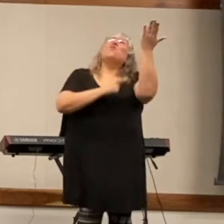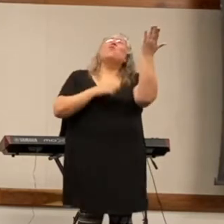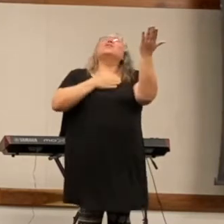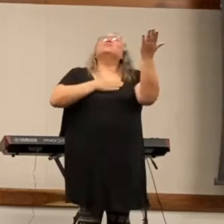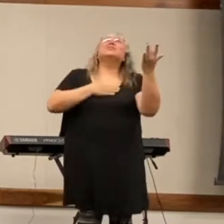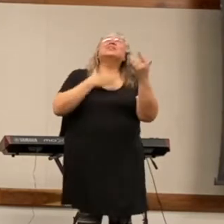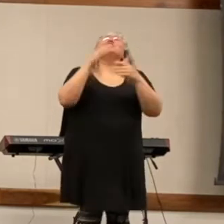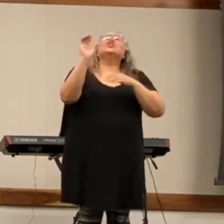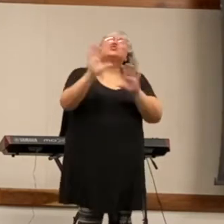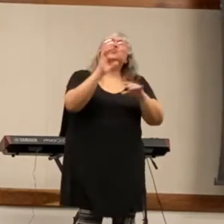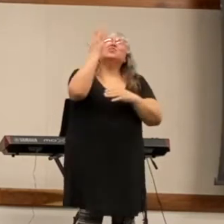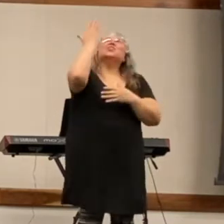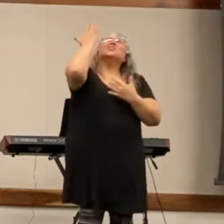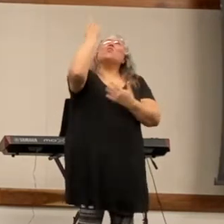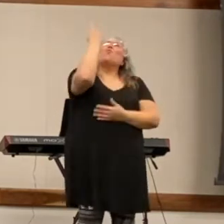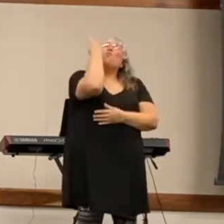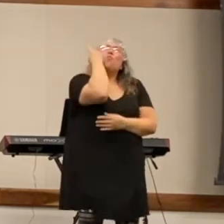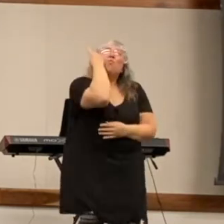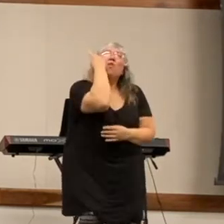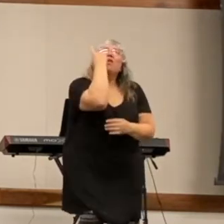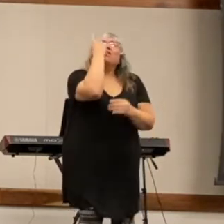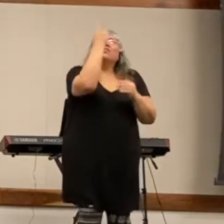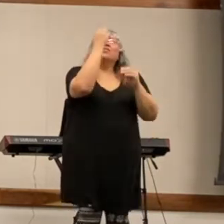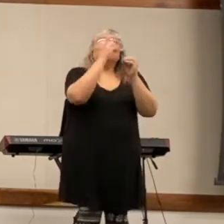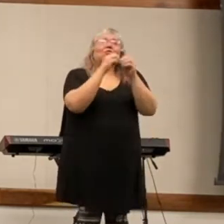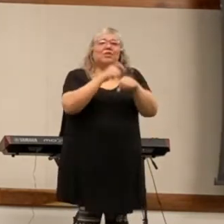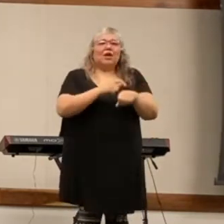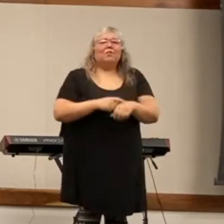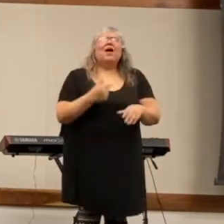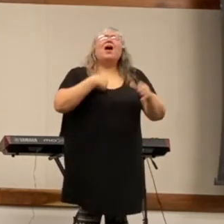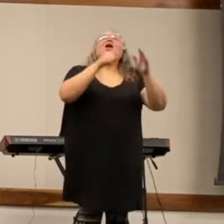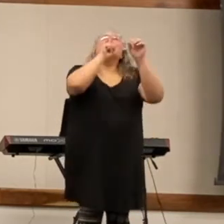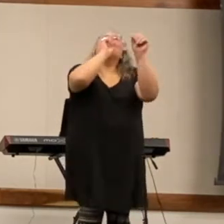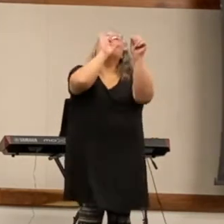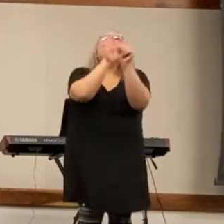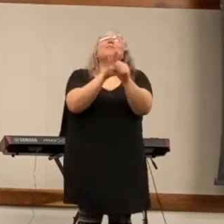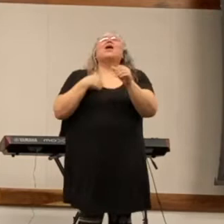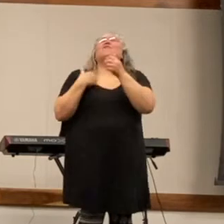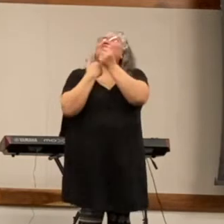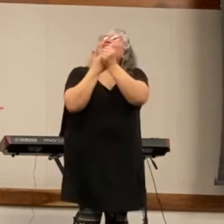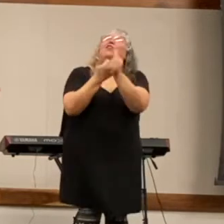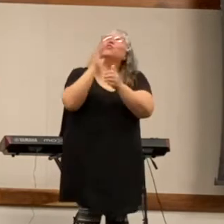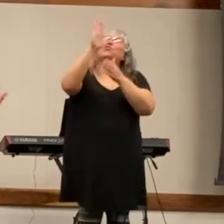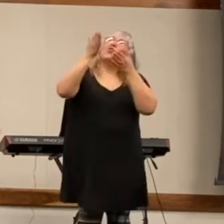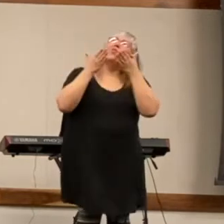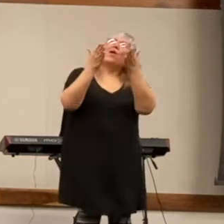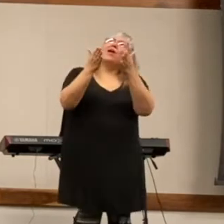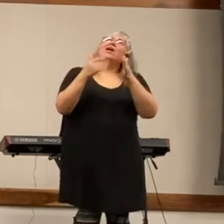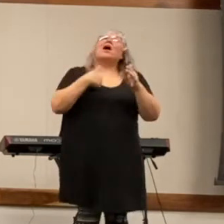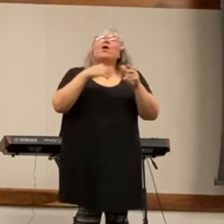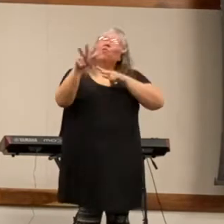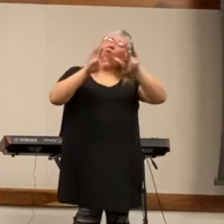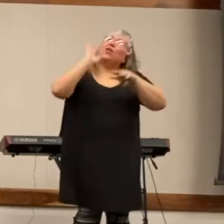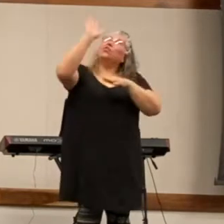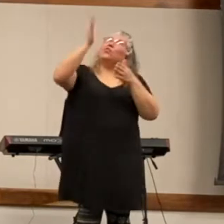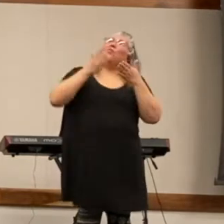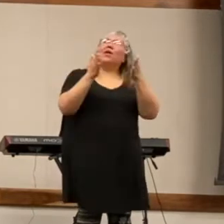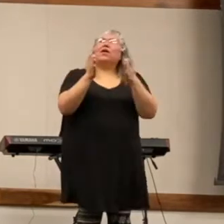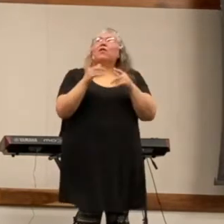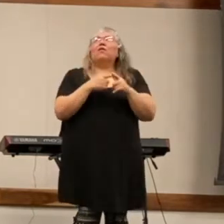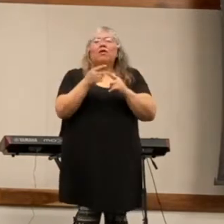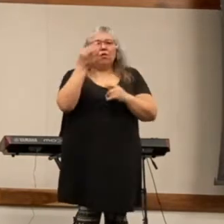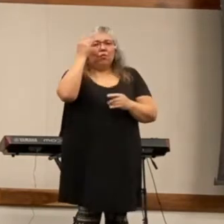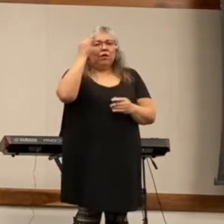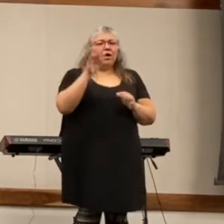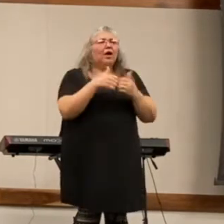if you just let me do this one more time, I promise you I will follow your ways and walk in your ways. Oh, I wonder how